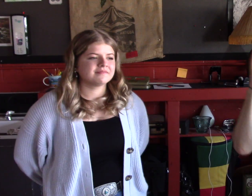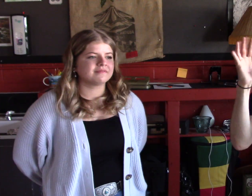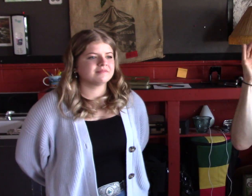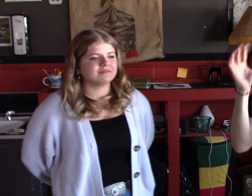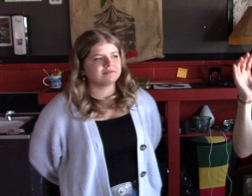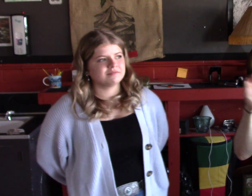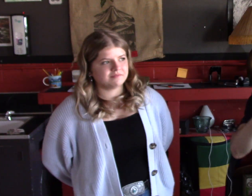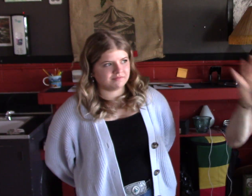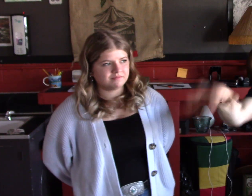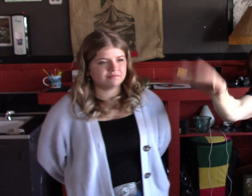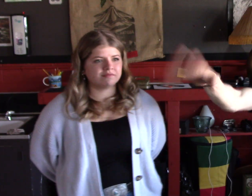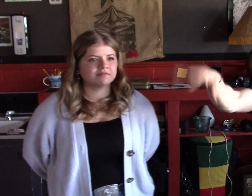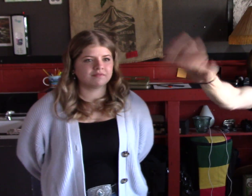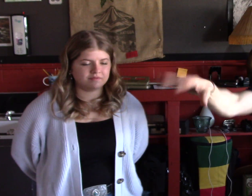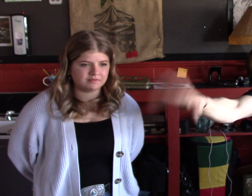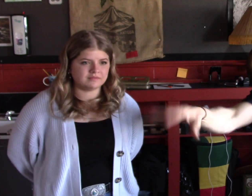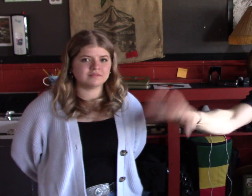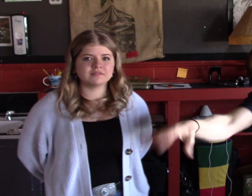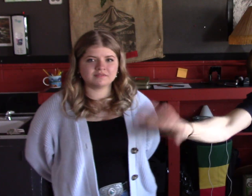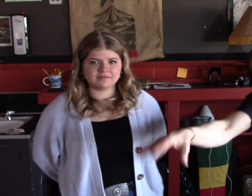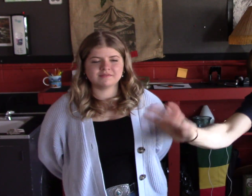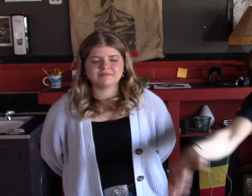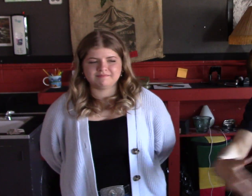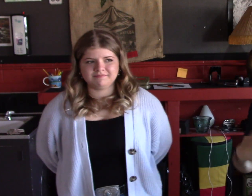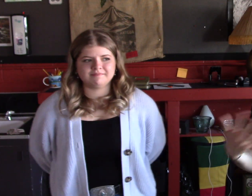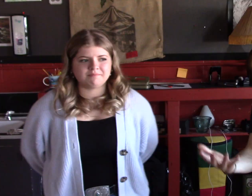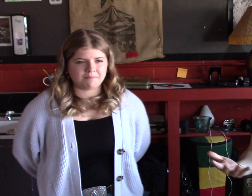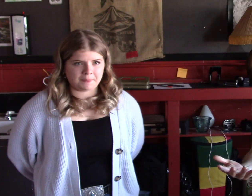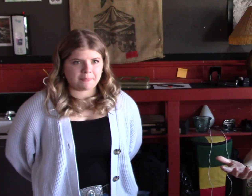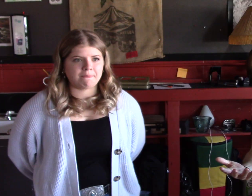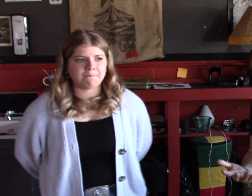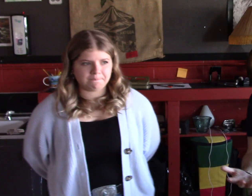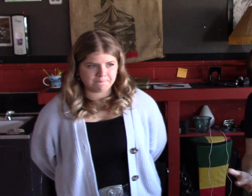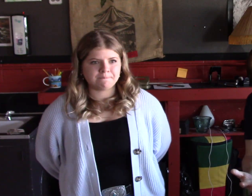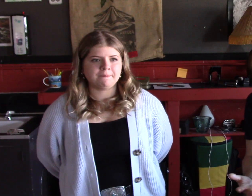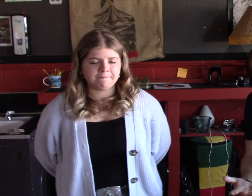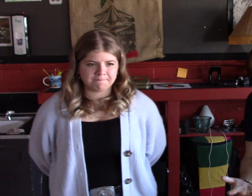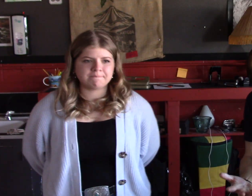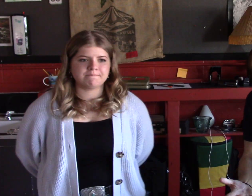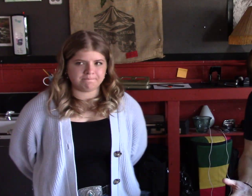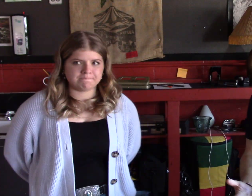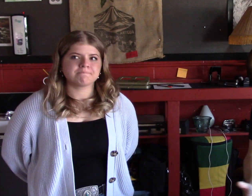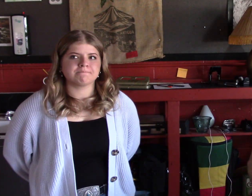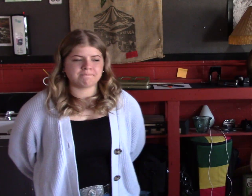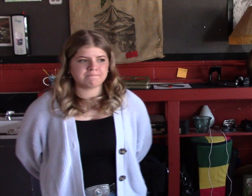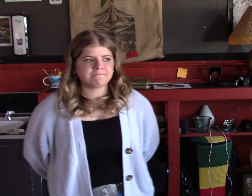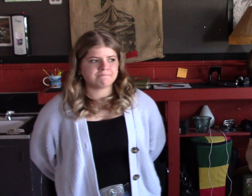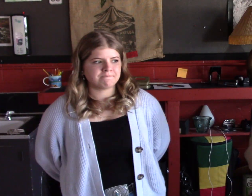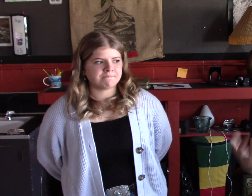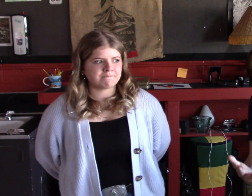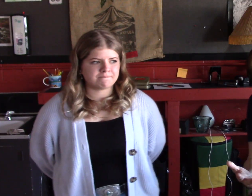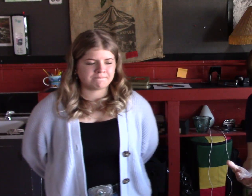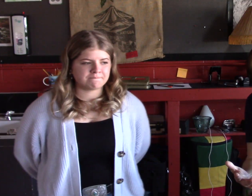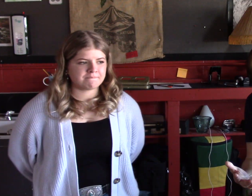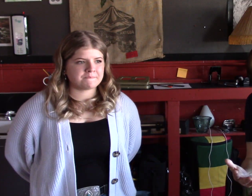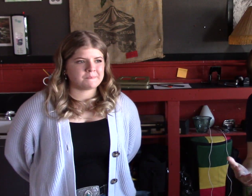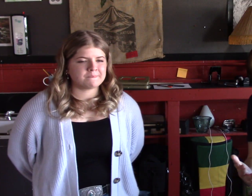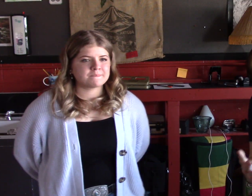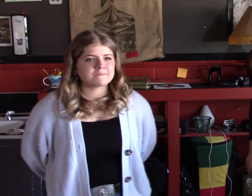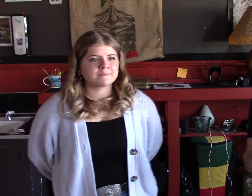sometimes are in their own word. This is actually a really effective way to get their attention. Now, we don't know your classes, right? So we're not saying just